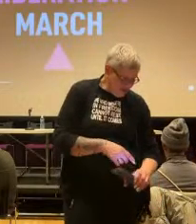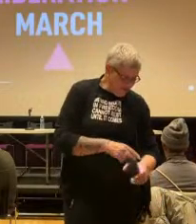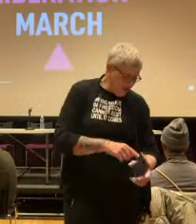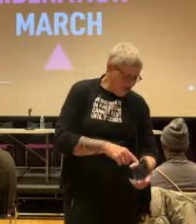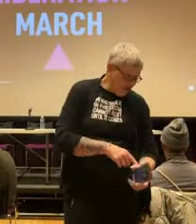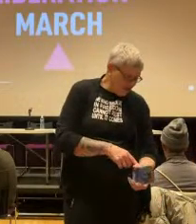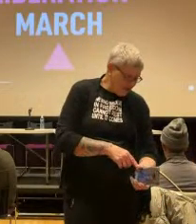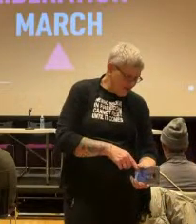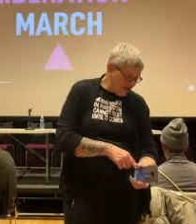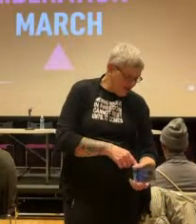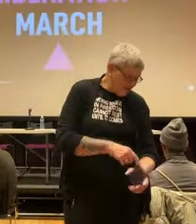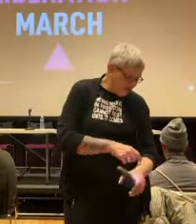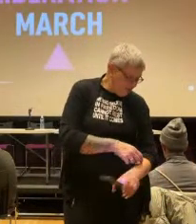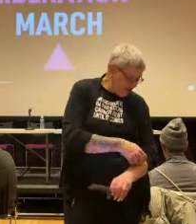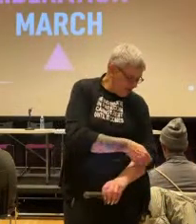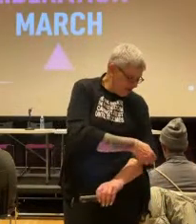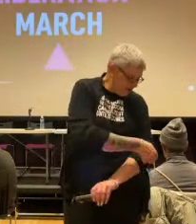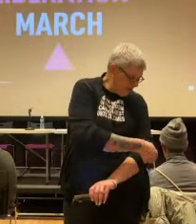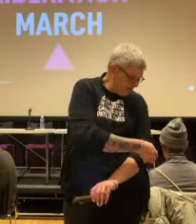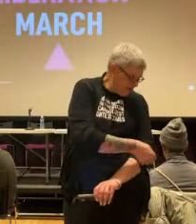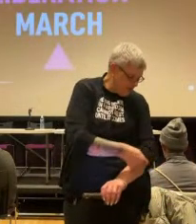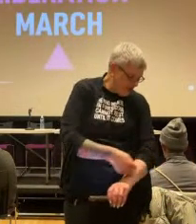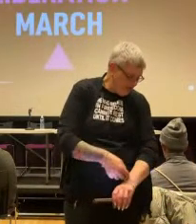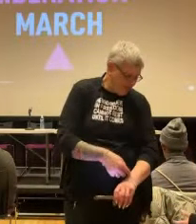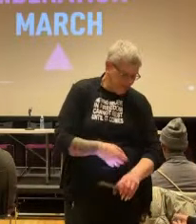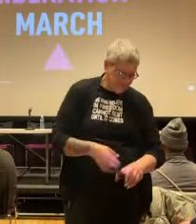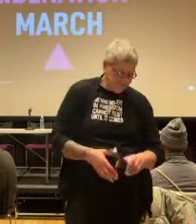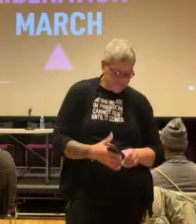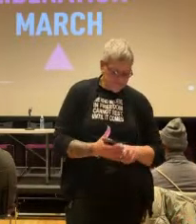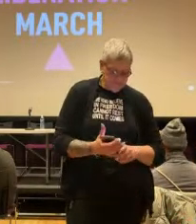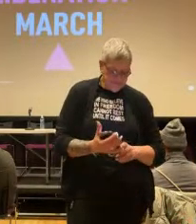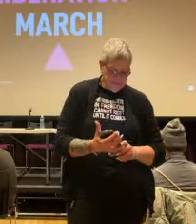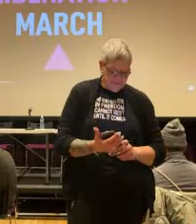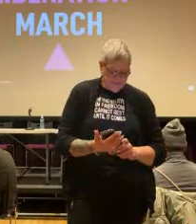No. Well, temporary. I mean, if we're